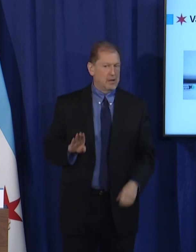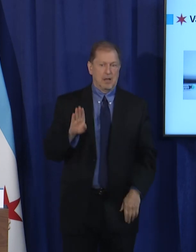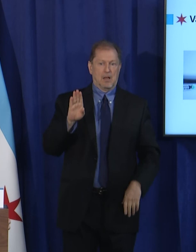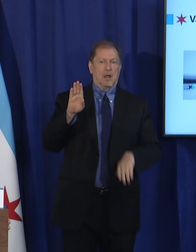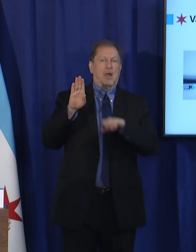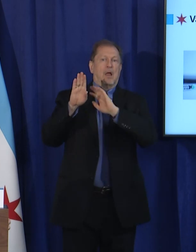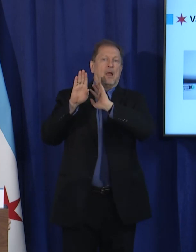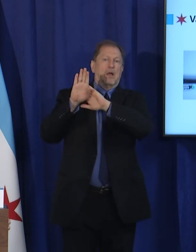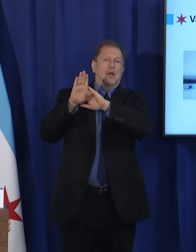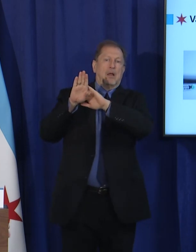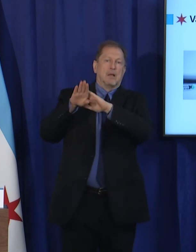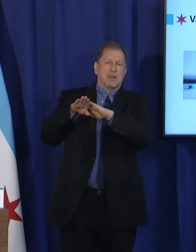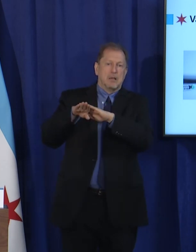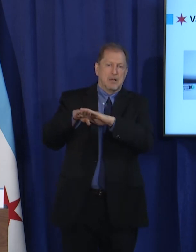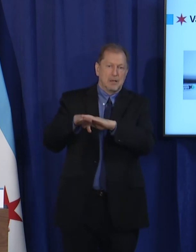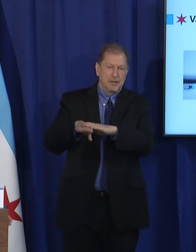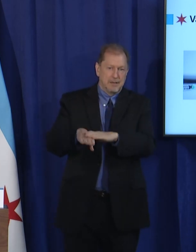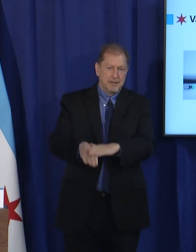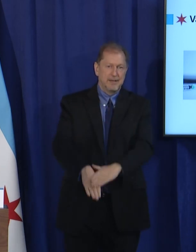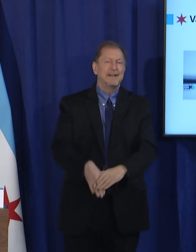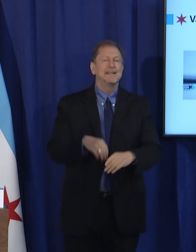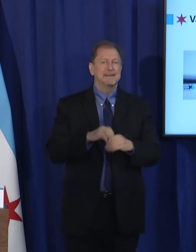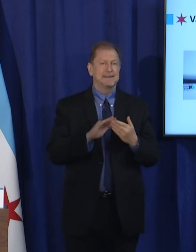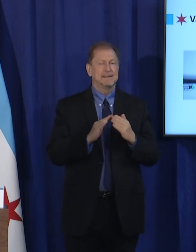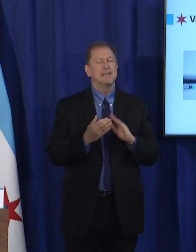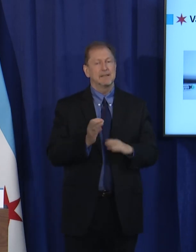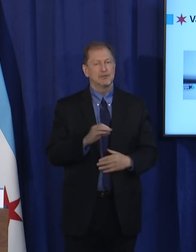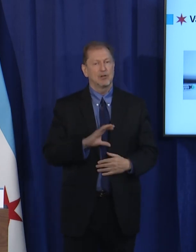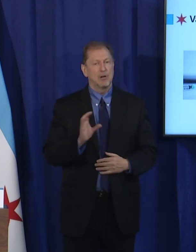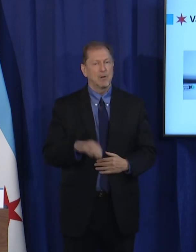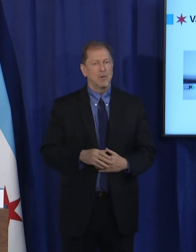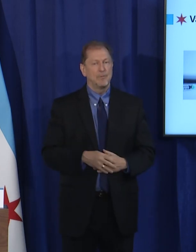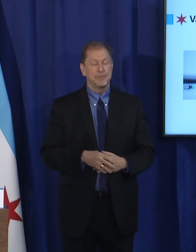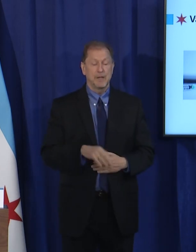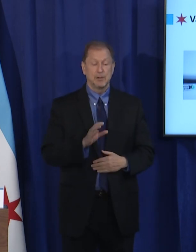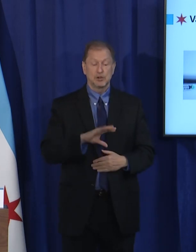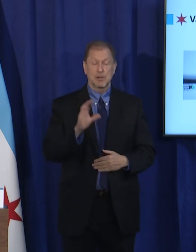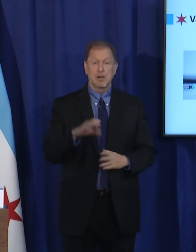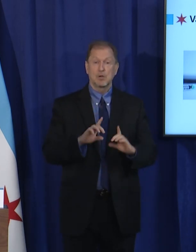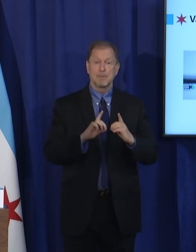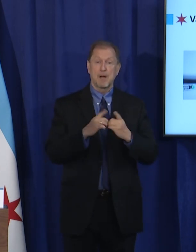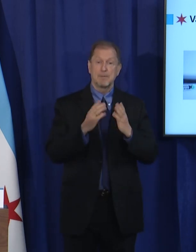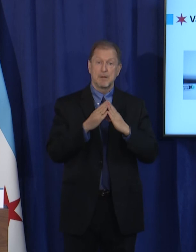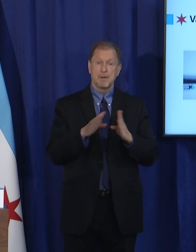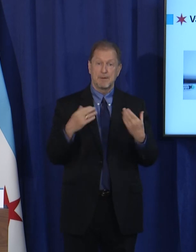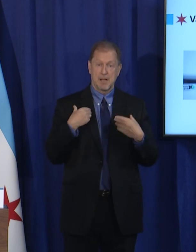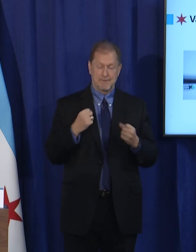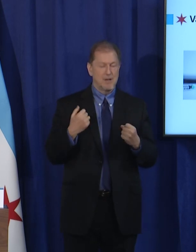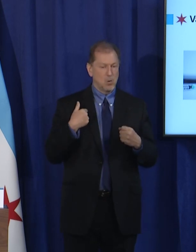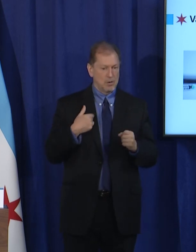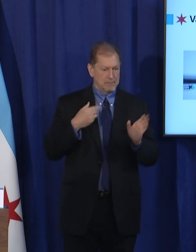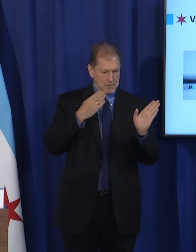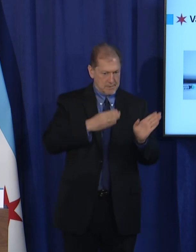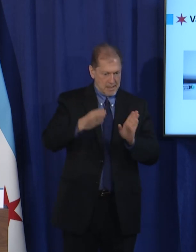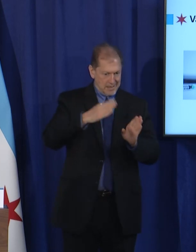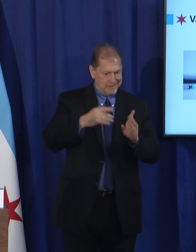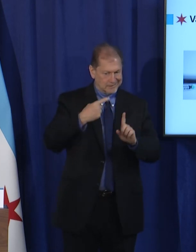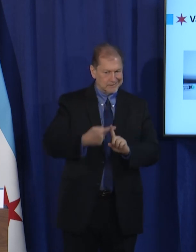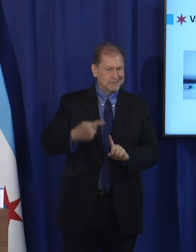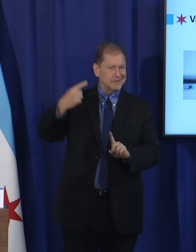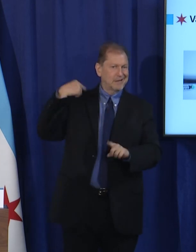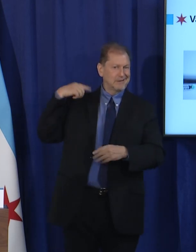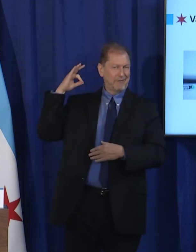city. The Chicago Department of Public Health, as you know, has literally been planning for a vaccine since